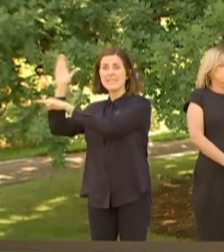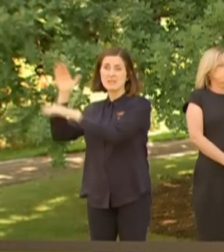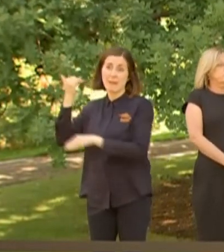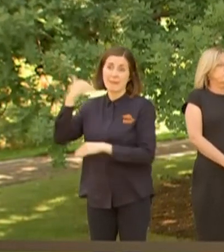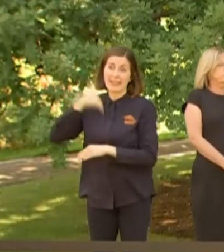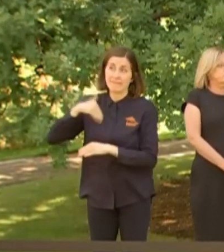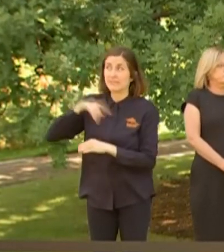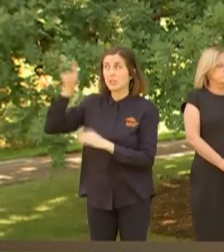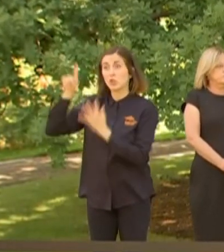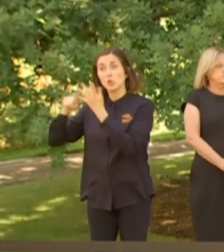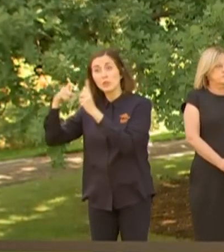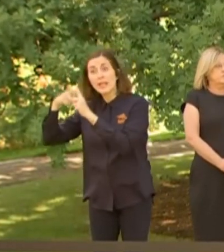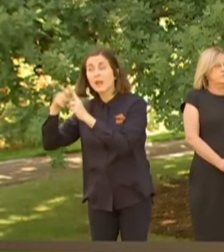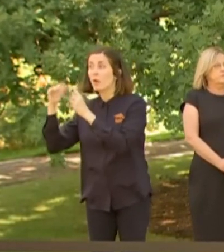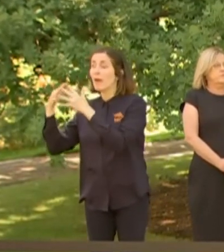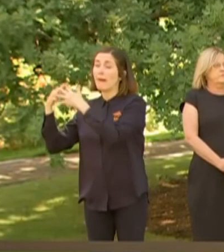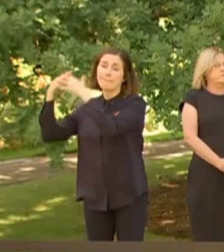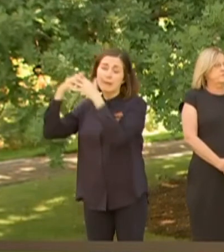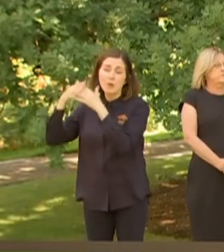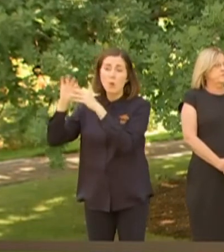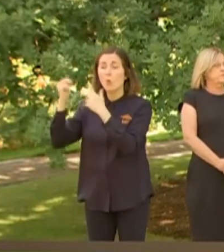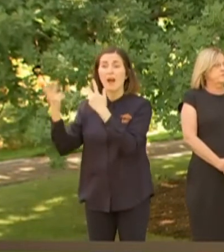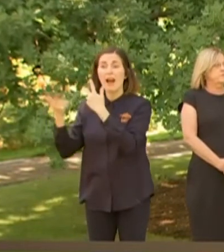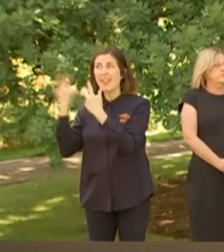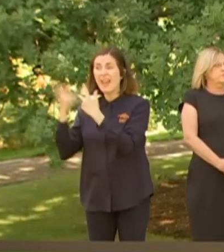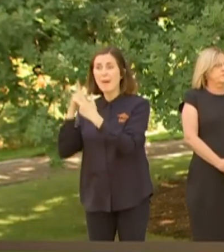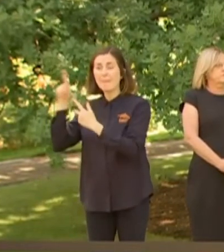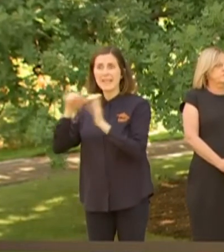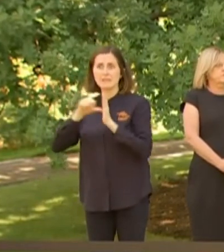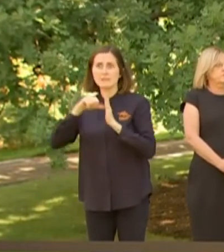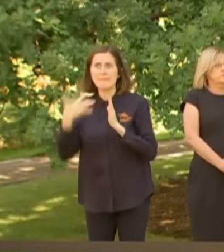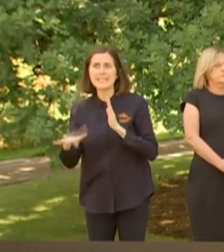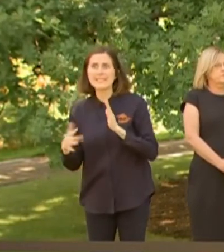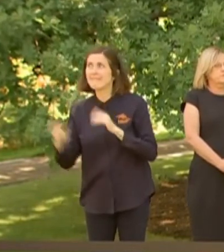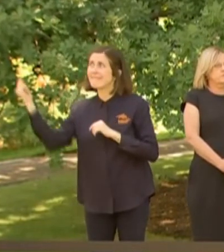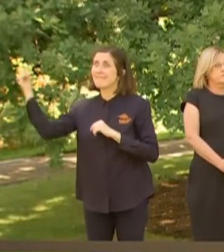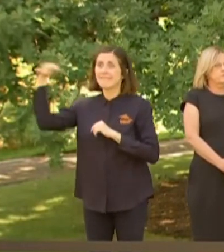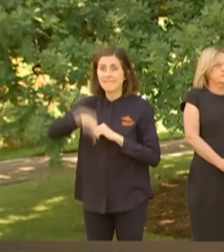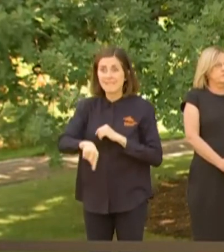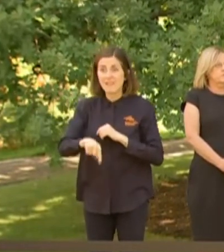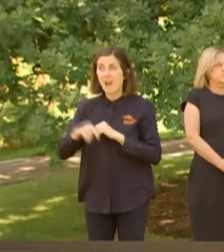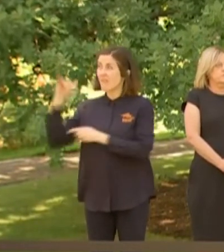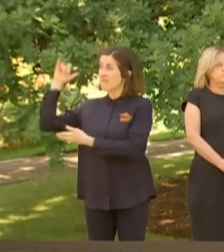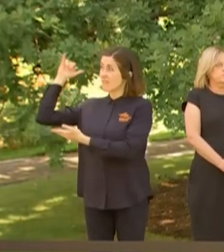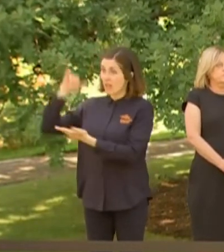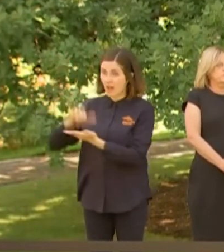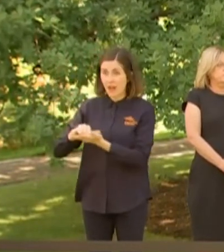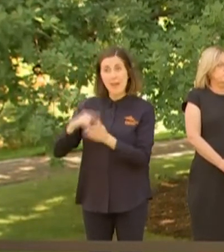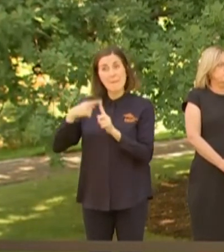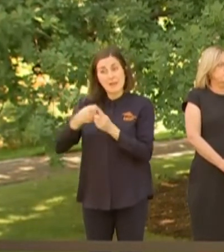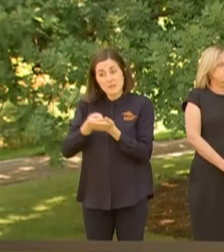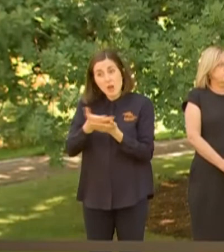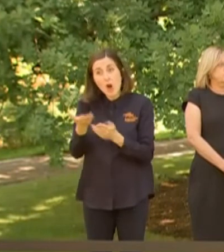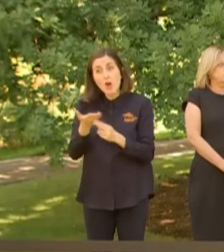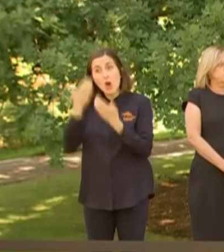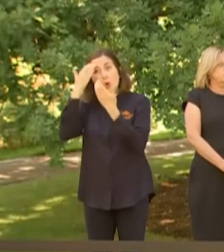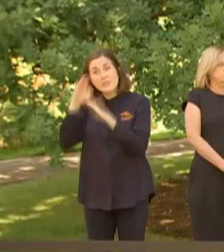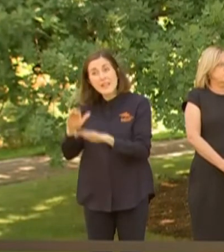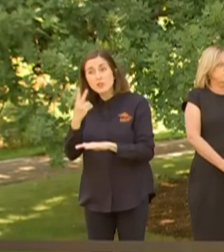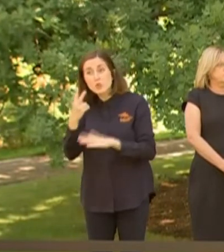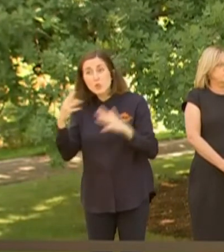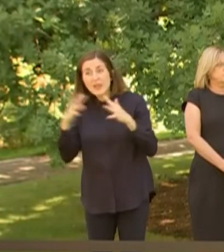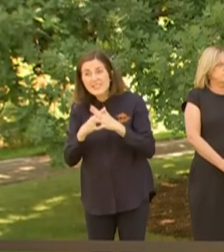is a queue. We're not letting, that is, as a nation, we're not letting everybody come back on the same day. There's always limits.